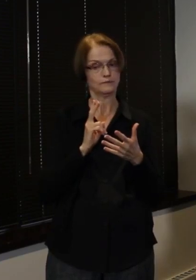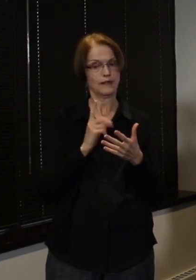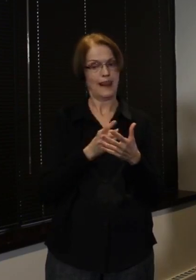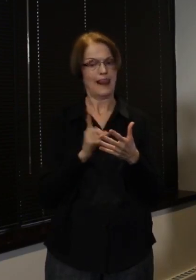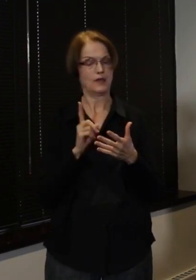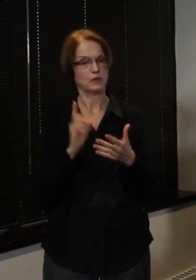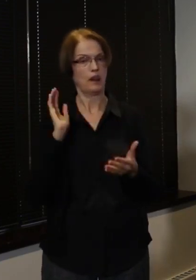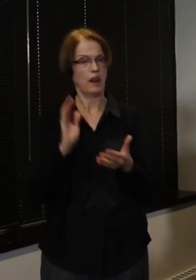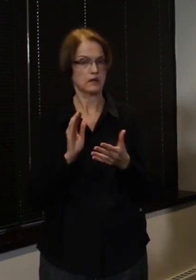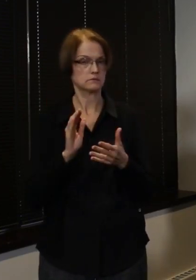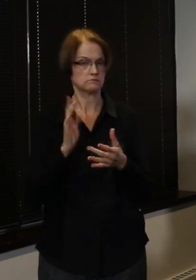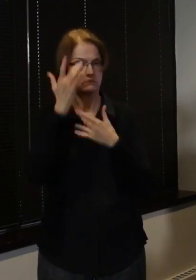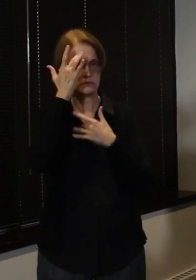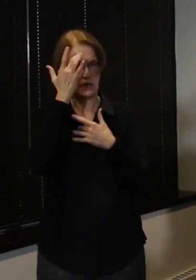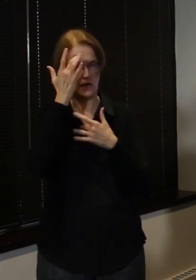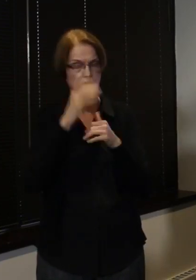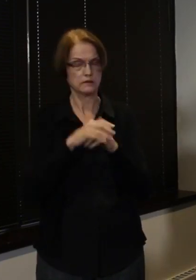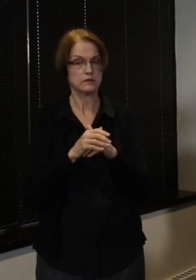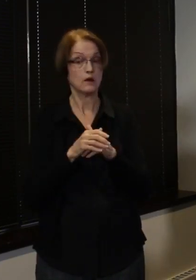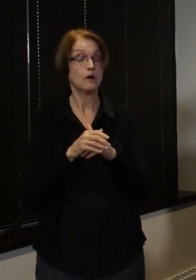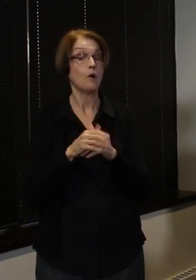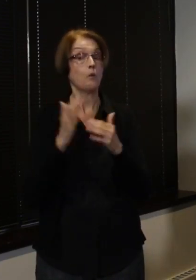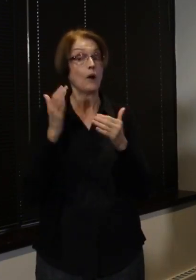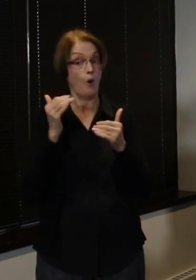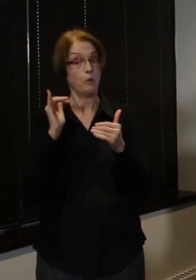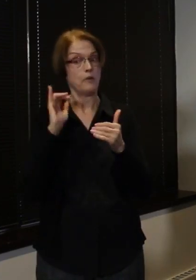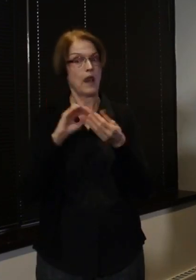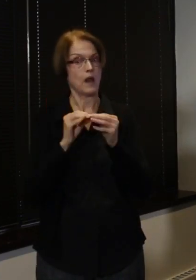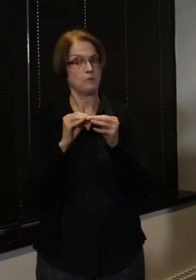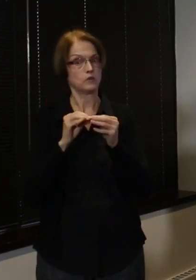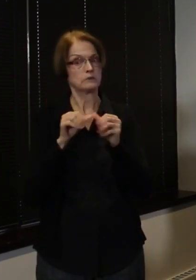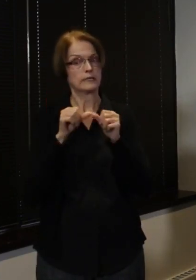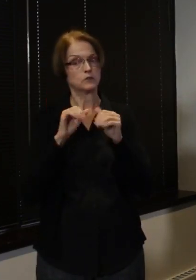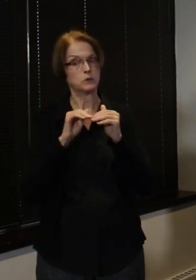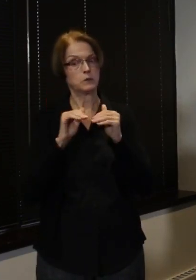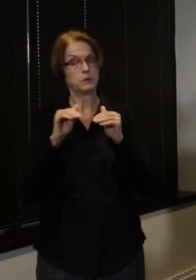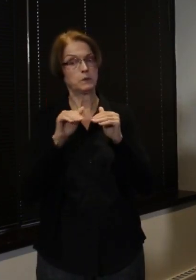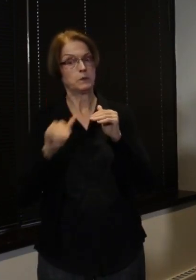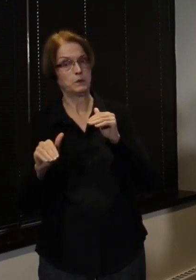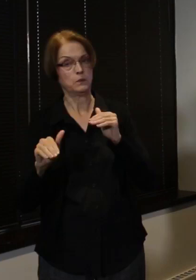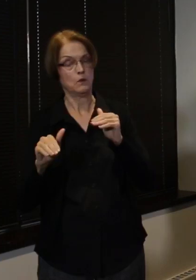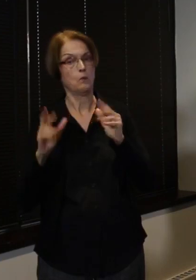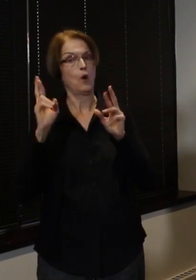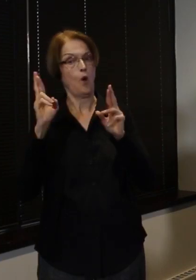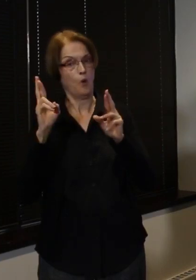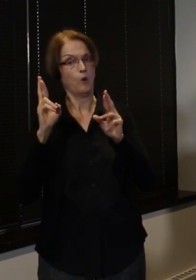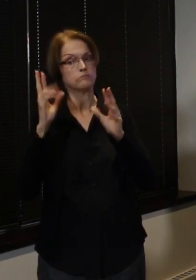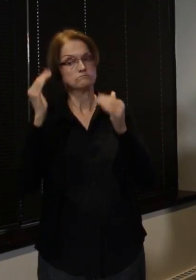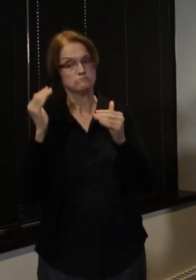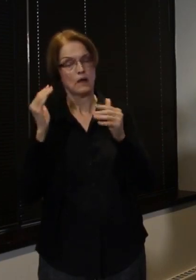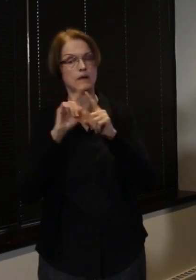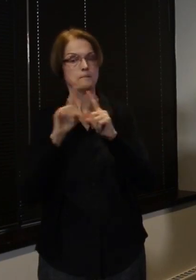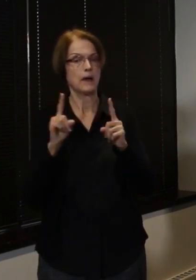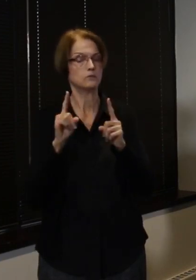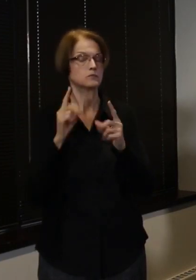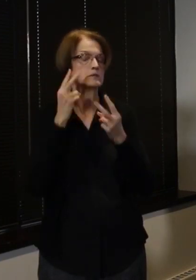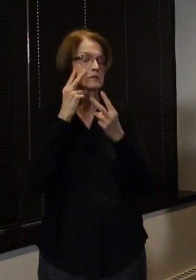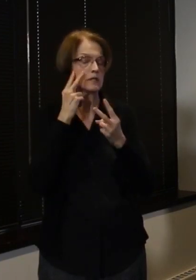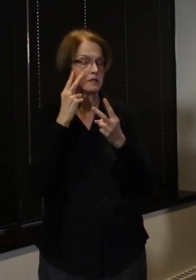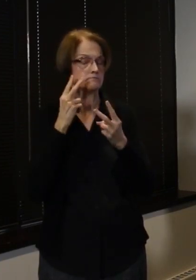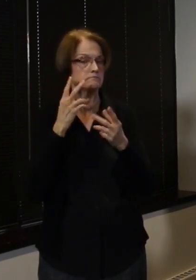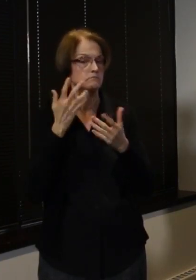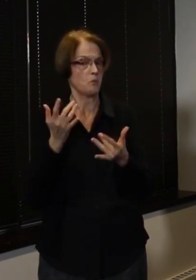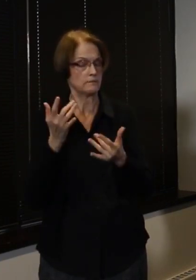we'll see if this holds over time. Believe me, we want it to hold over time. But we're trying to be very cautious. And